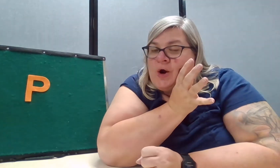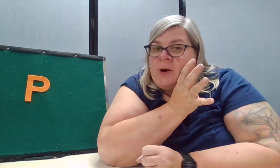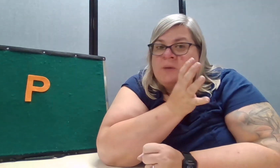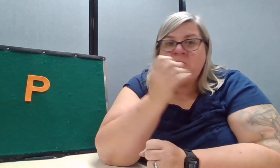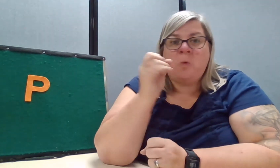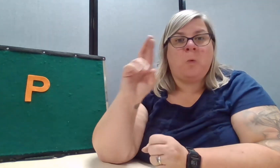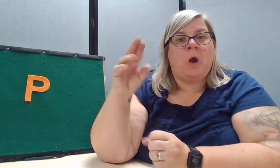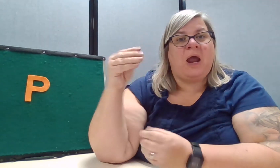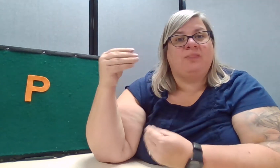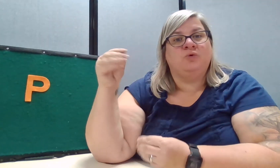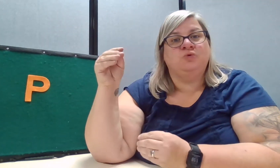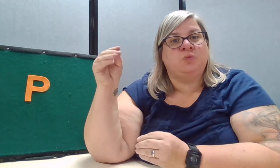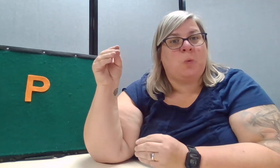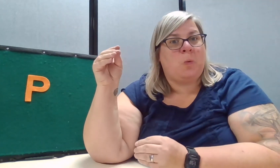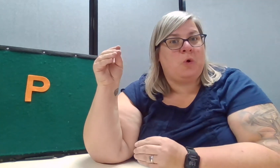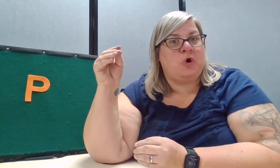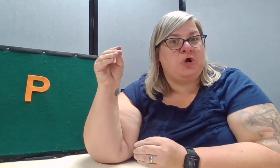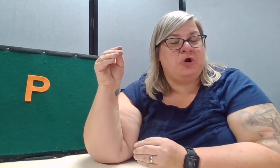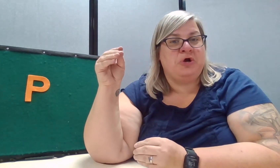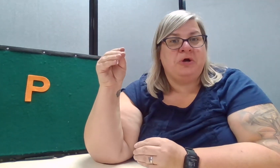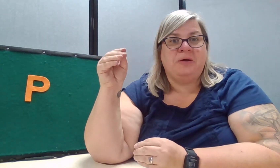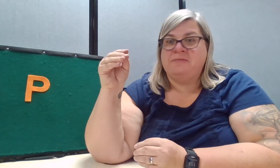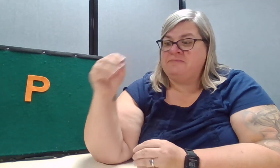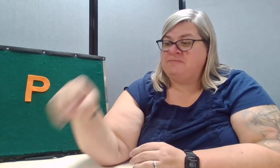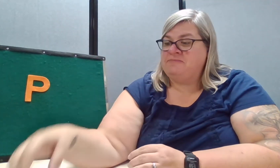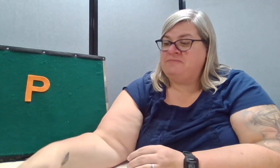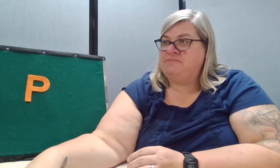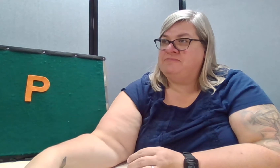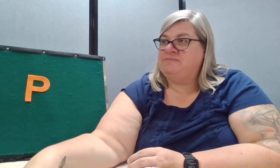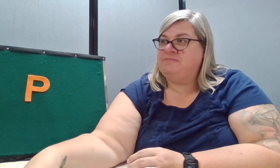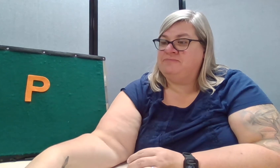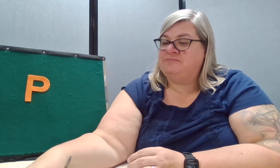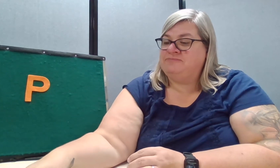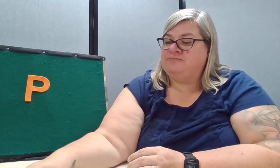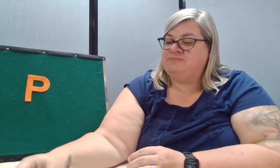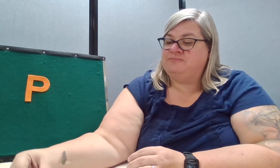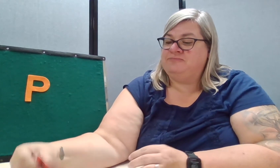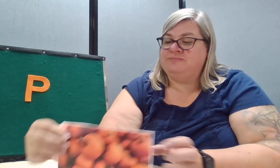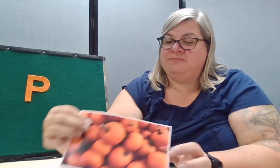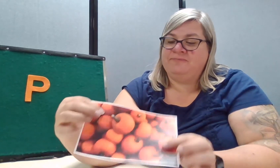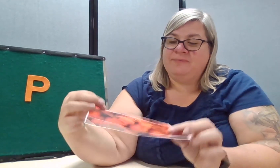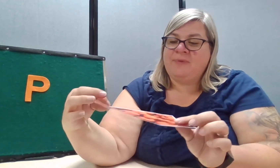You might be able to find it at a farm or at a store. It is a